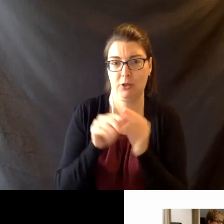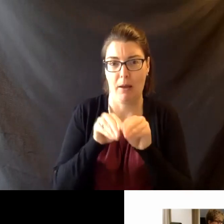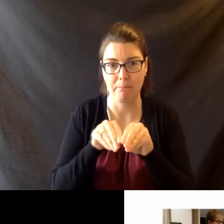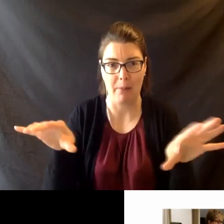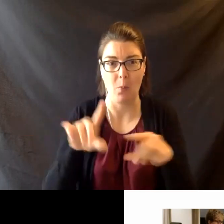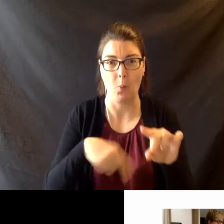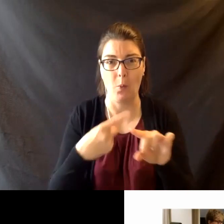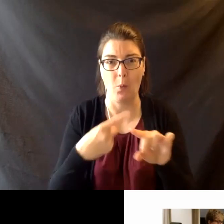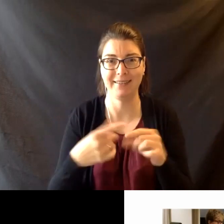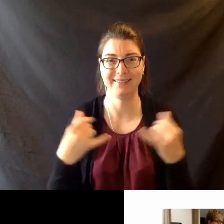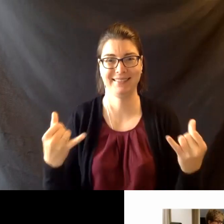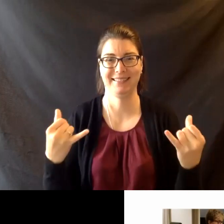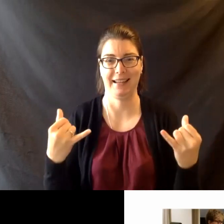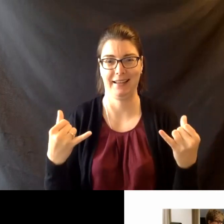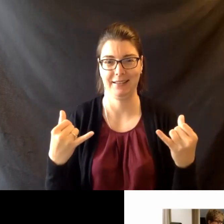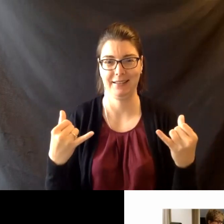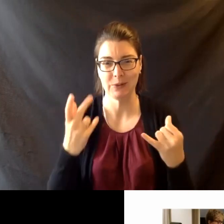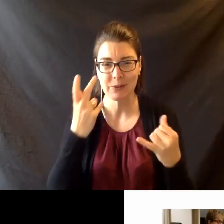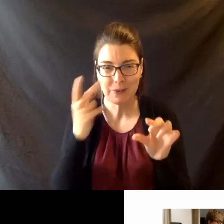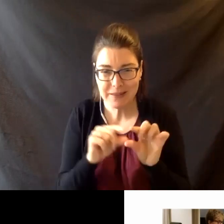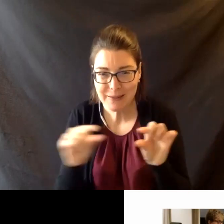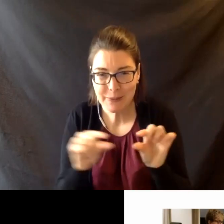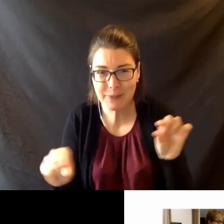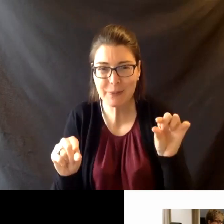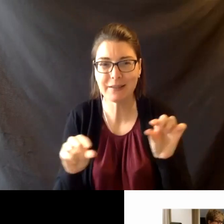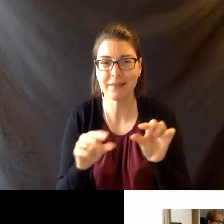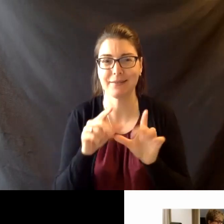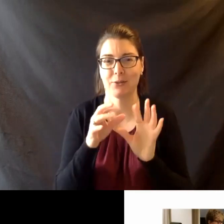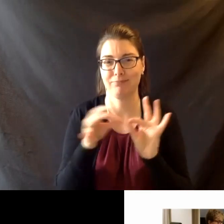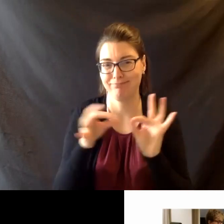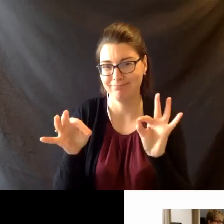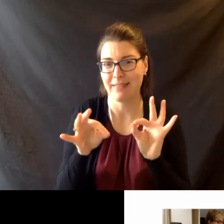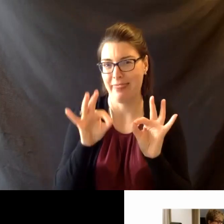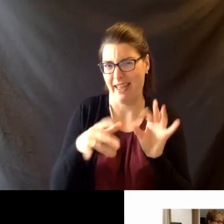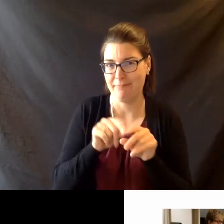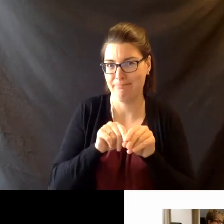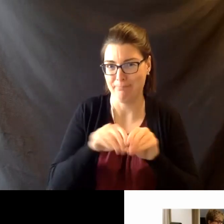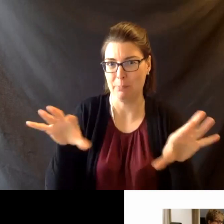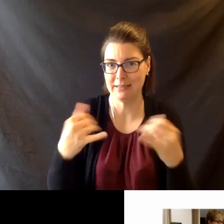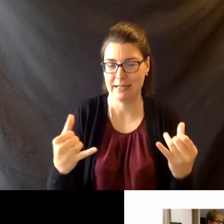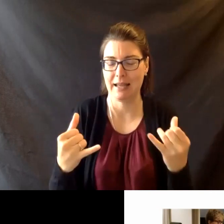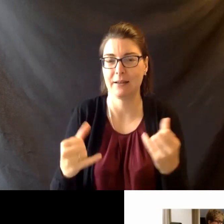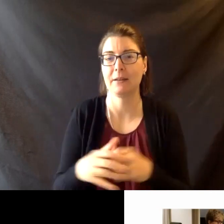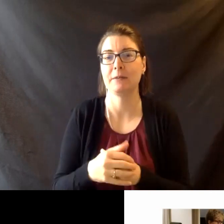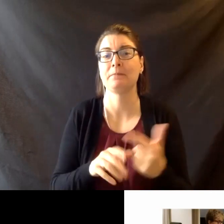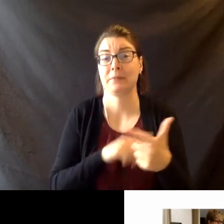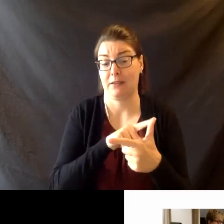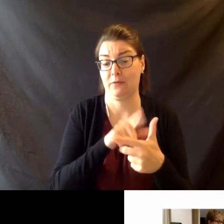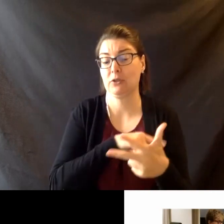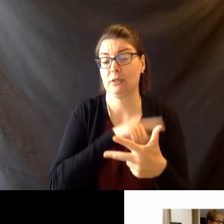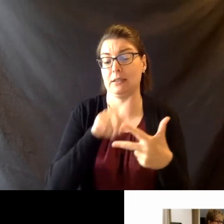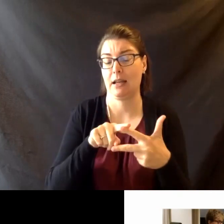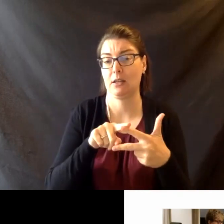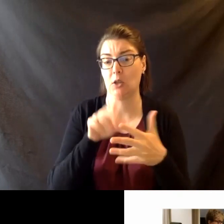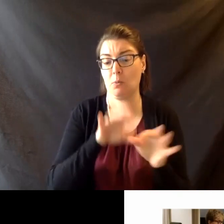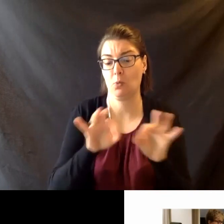one in the kind of fuzzy writing at the bottom of the slide just came out. So we're very pleased about that. The second lesson is the importance of research culture,